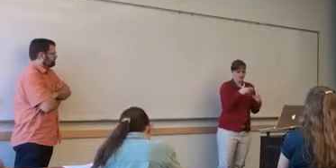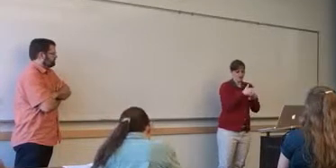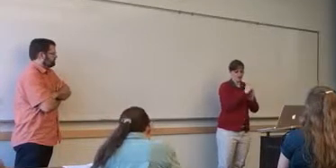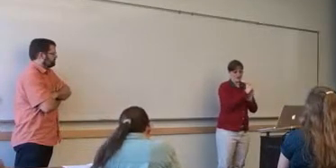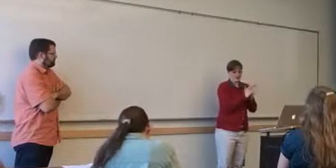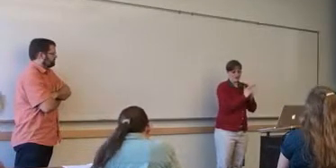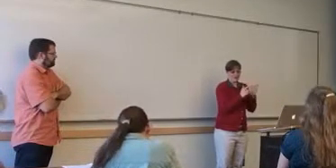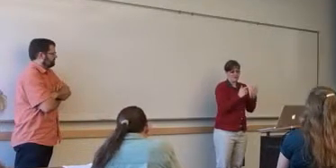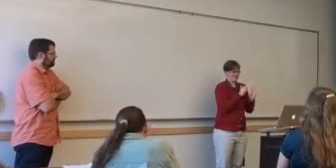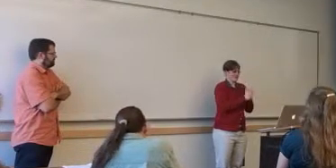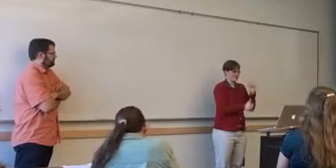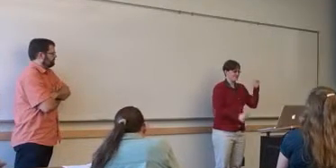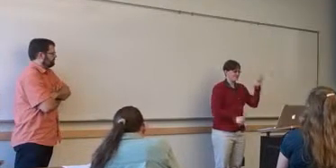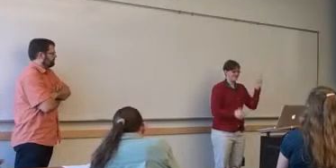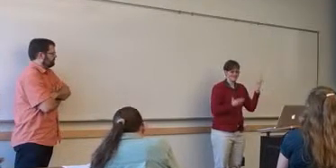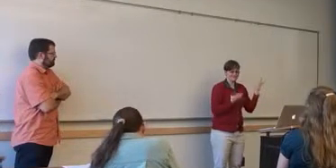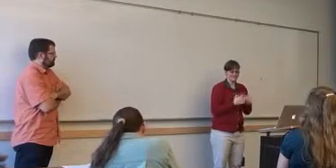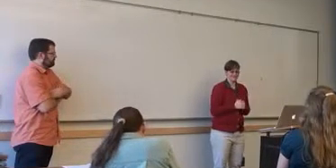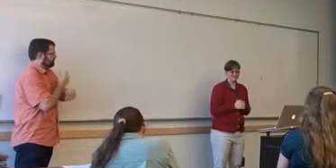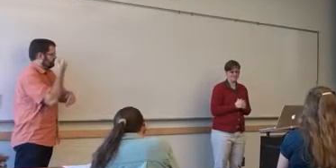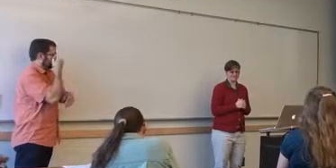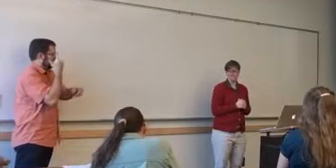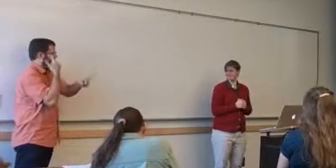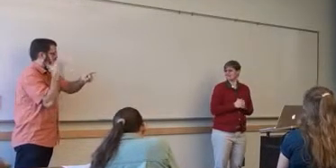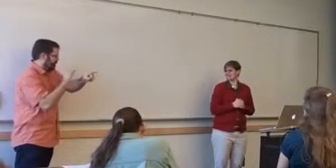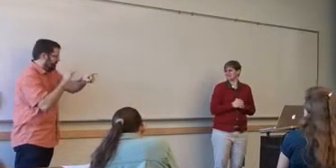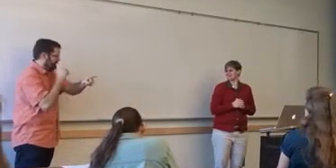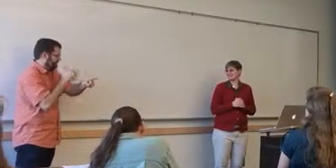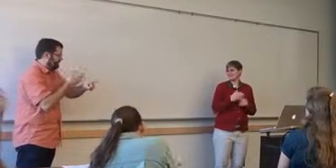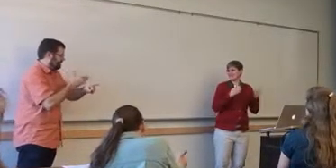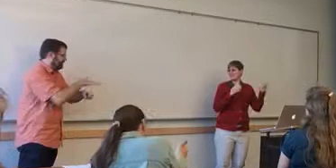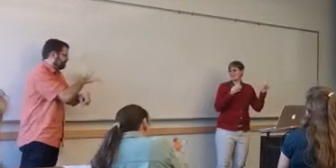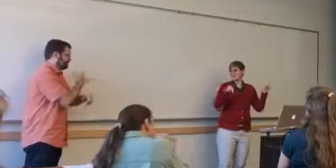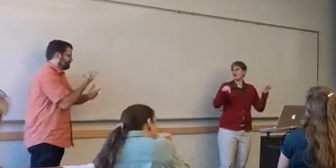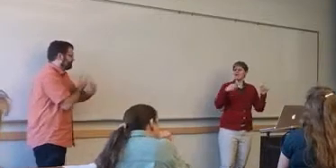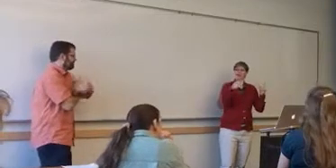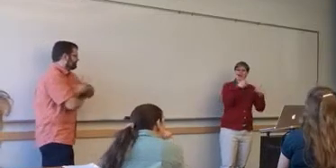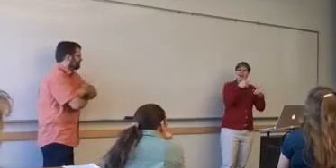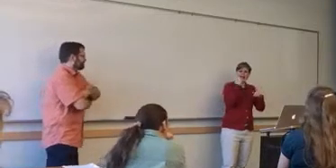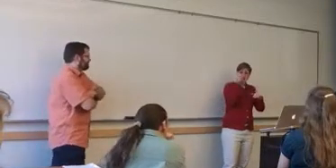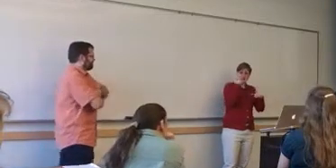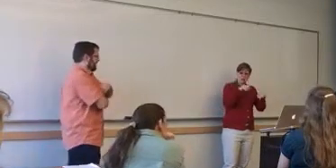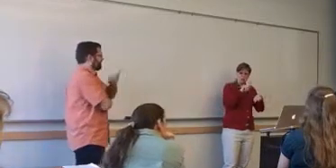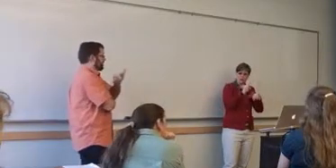this law. So it'll be interesting to see what happens. Interesting. That's California.